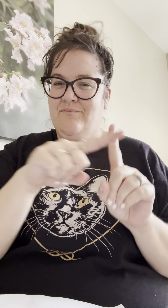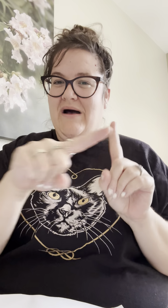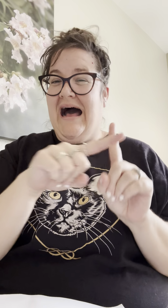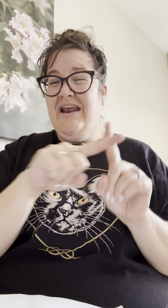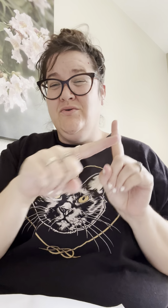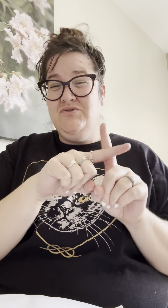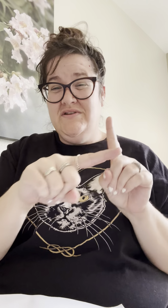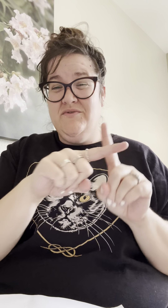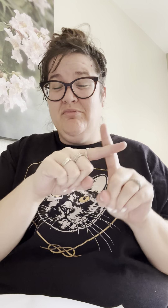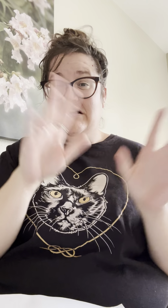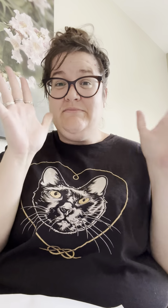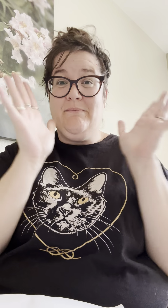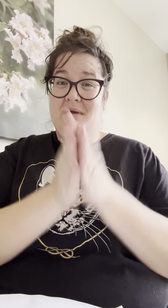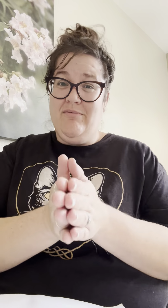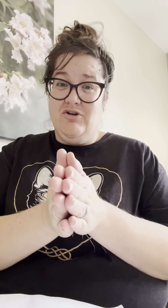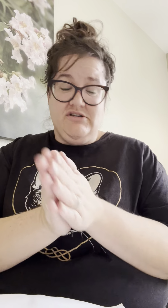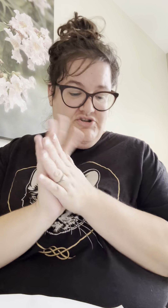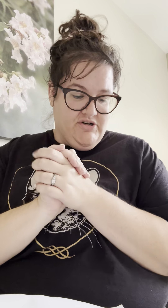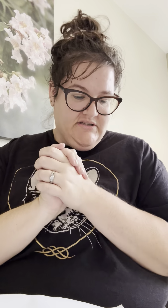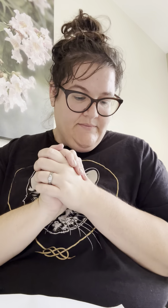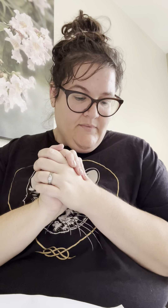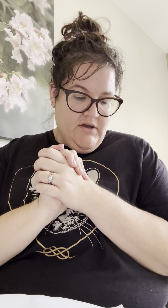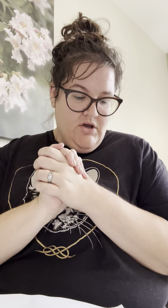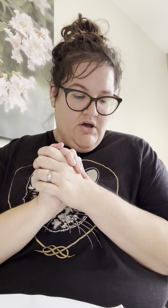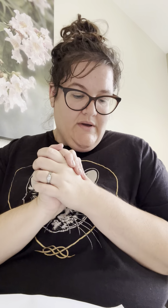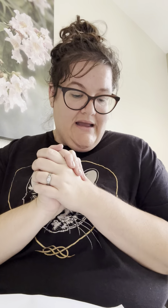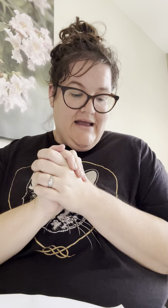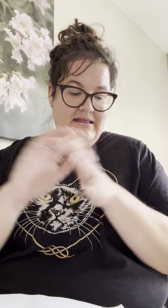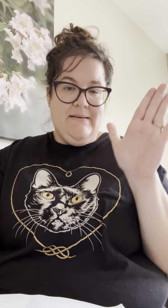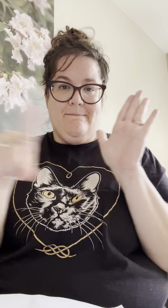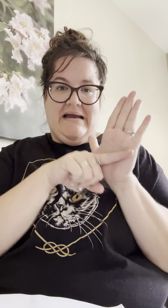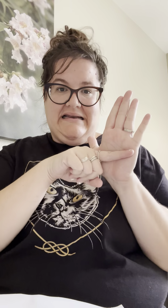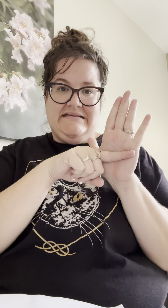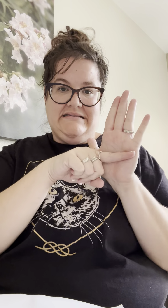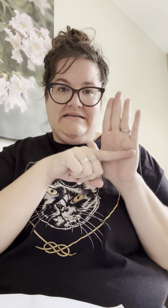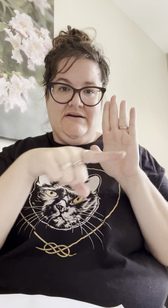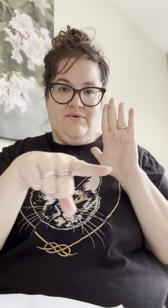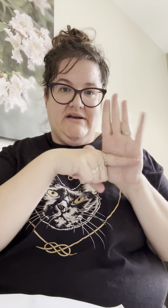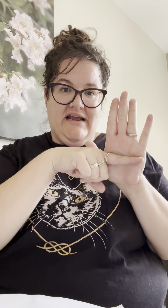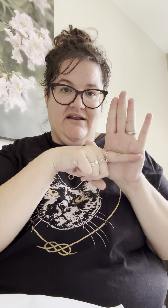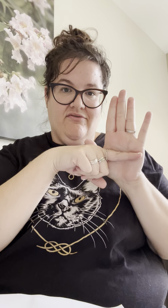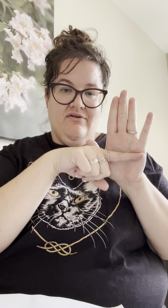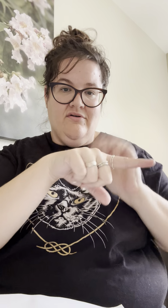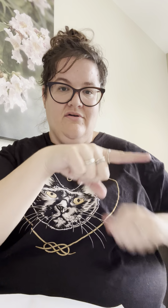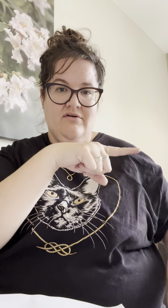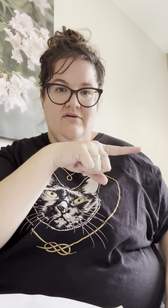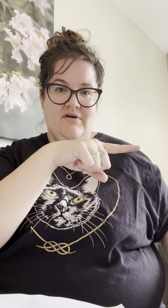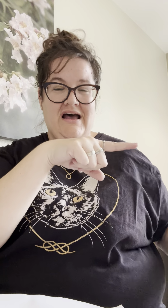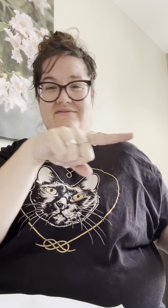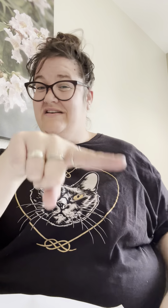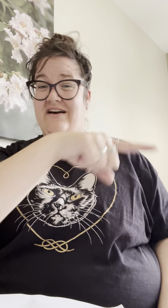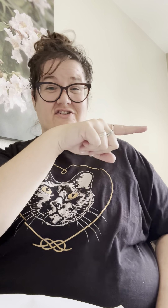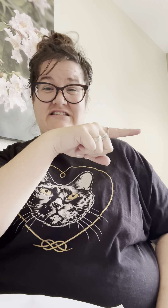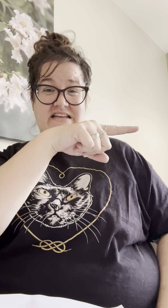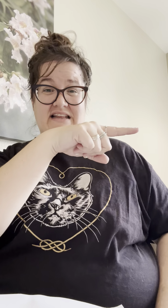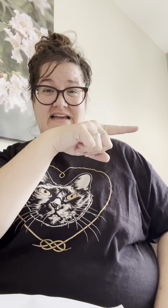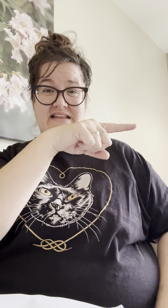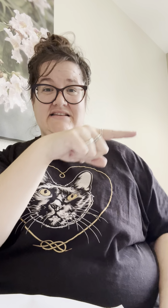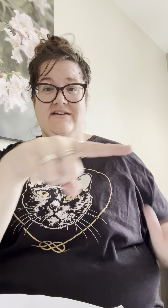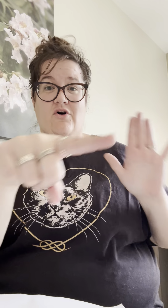I don't do this for plus, but maybe your teacher does. Okay, and then minus or negative. I've never seen it like this. I've